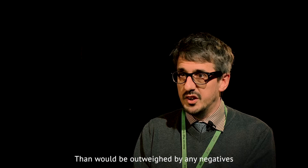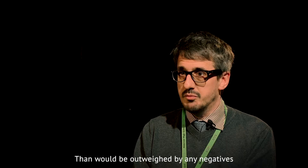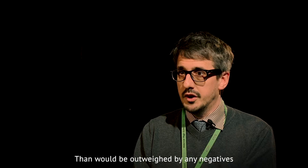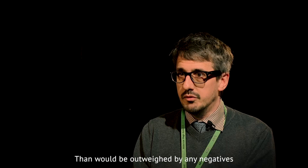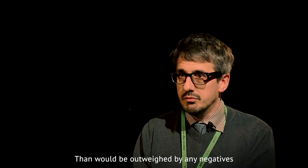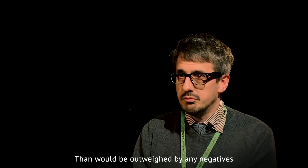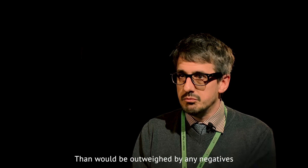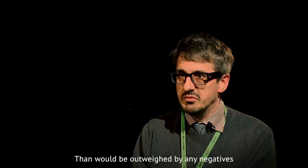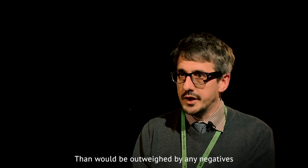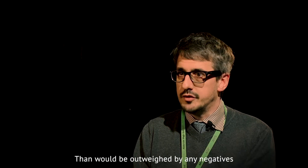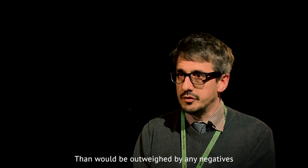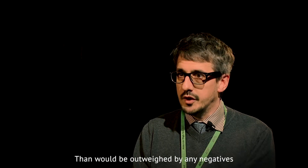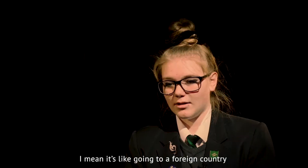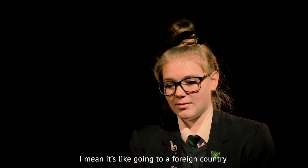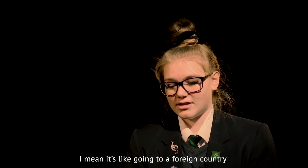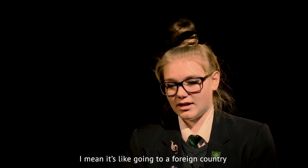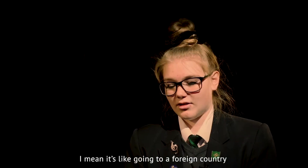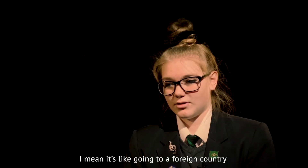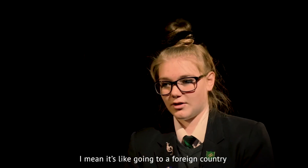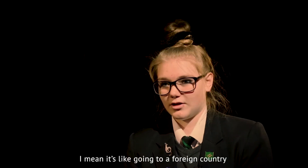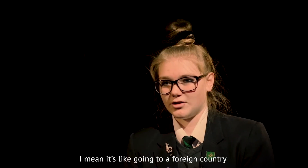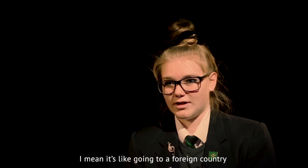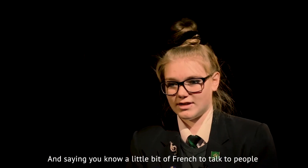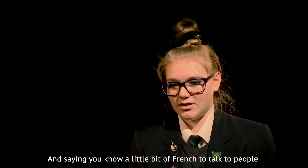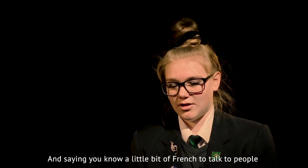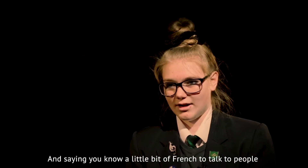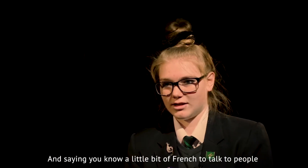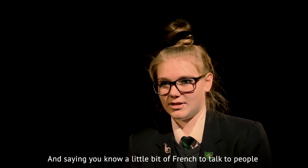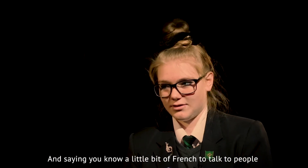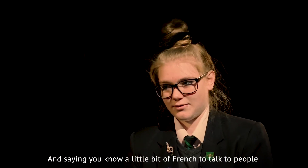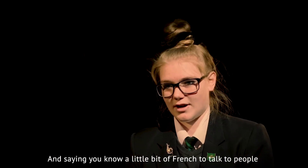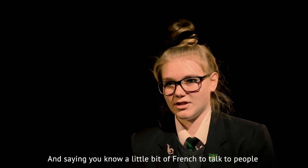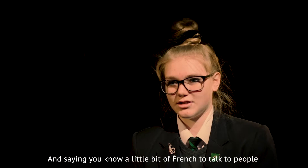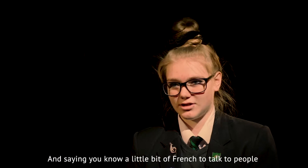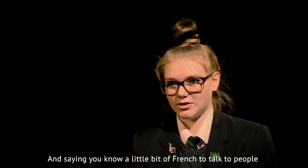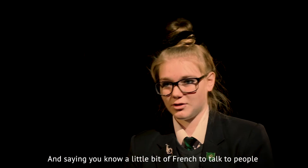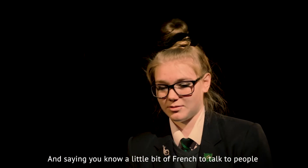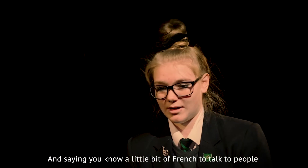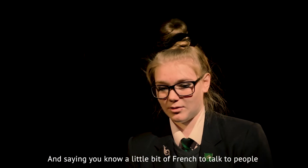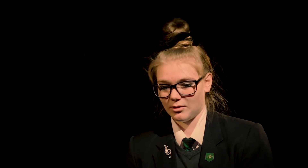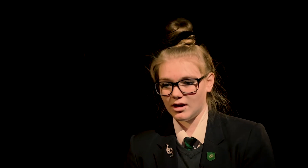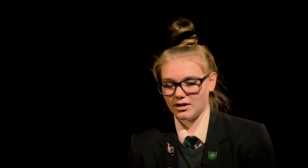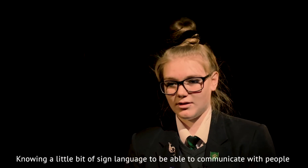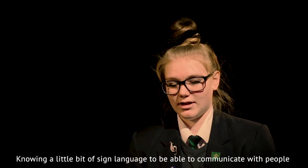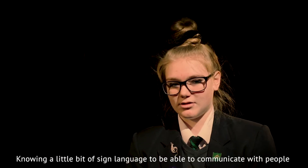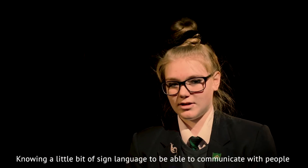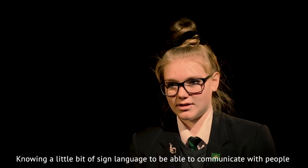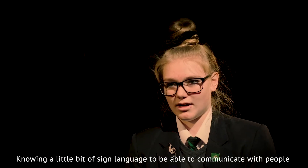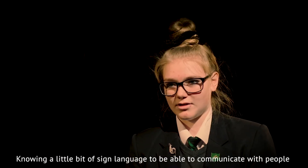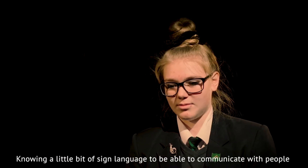any negatives there. I mean, it's like going to a foreign country and saying you know a little bit of French to talk to people, knowing a little bit of sign language to be